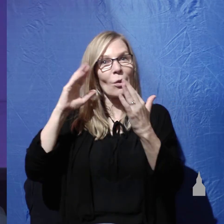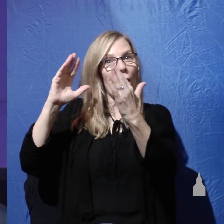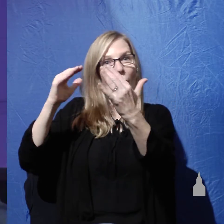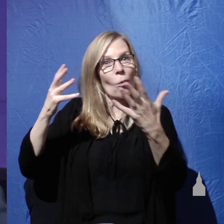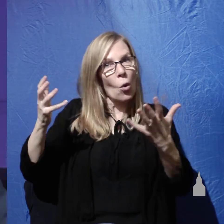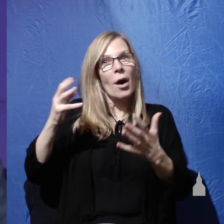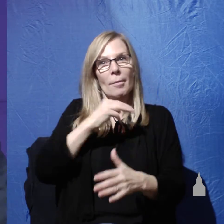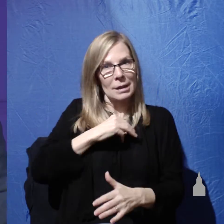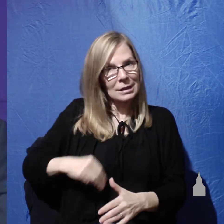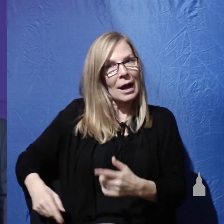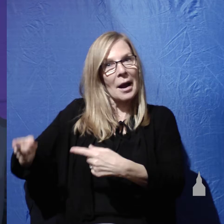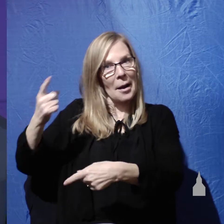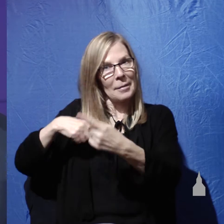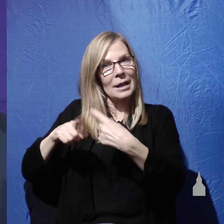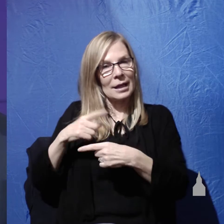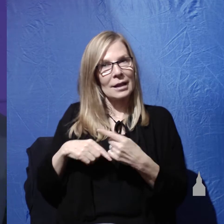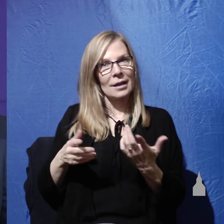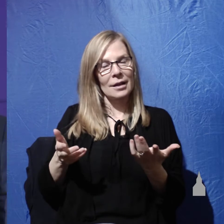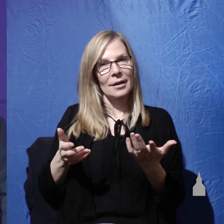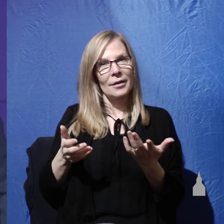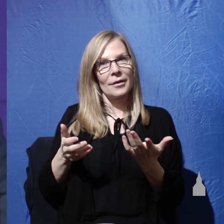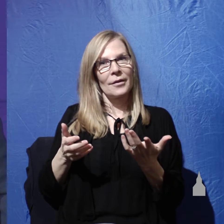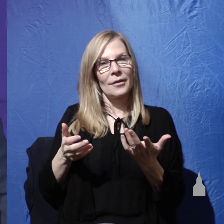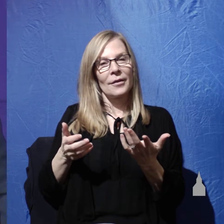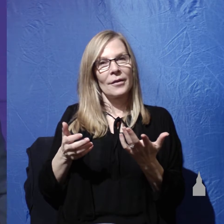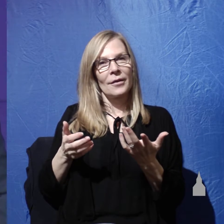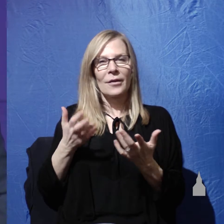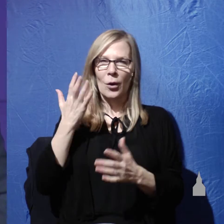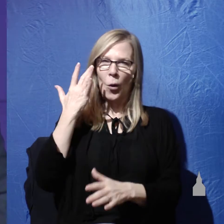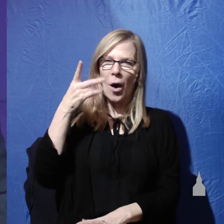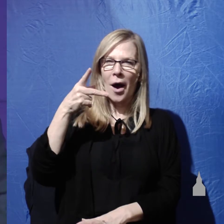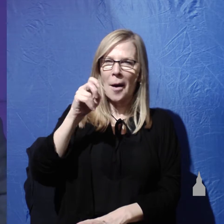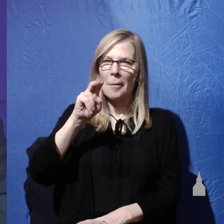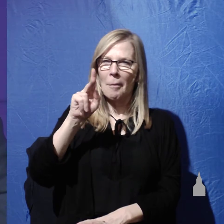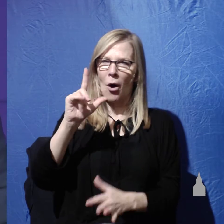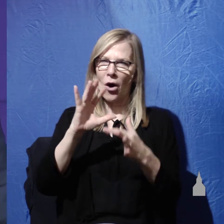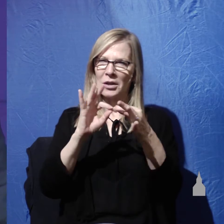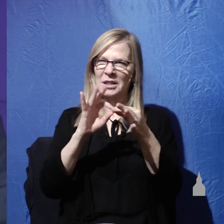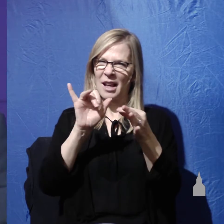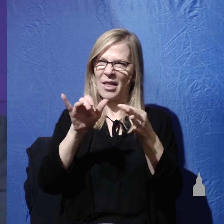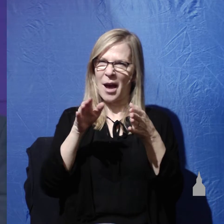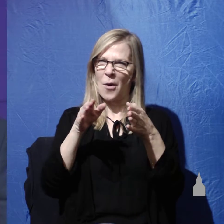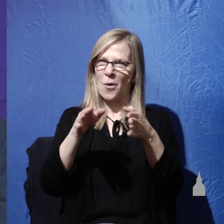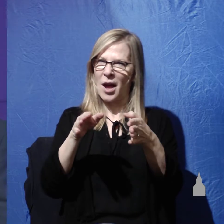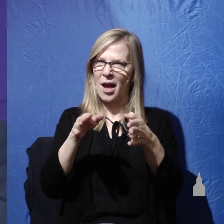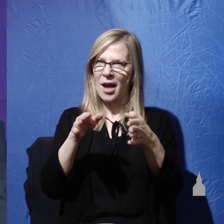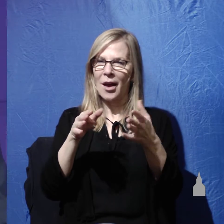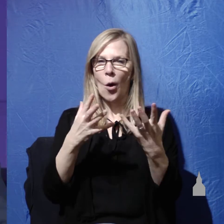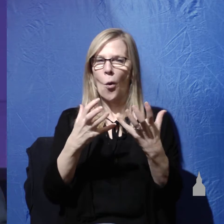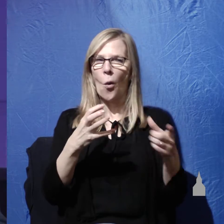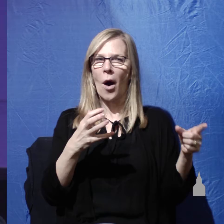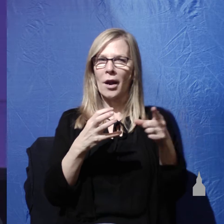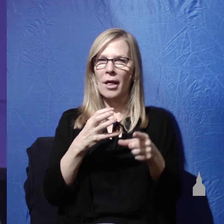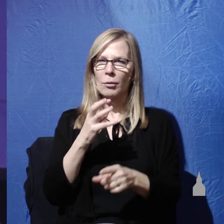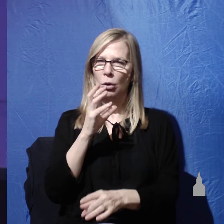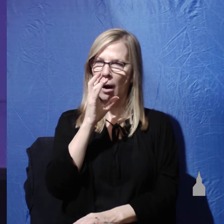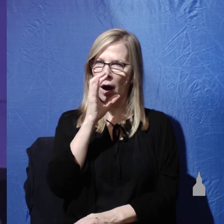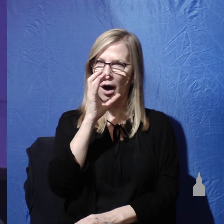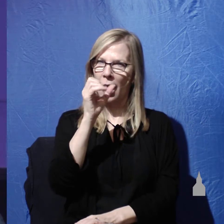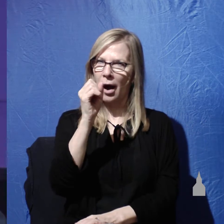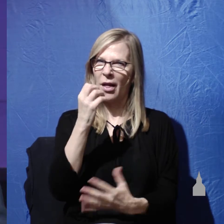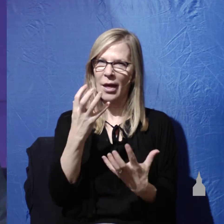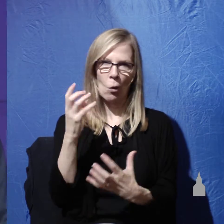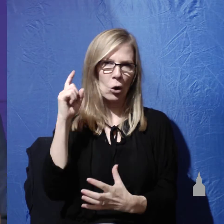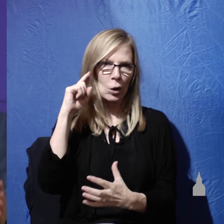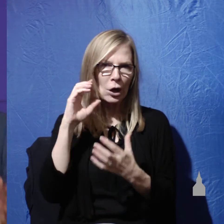hope of Messiah's coming. Now, the reason Paul put it like this was really to whet their interest so that they'll want